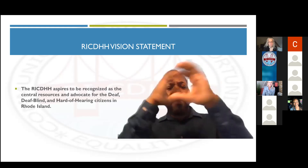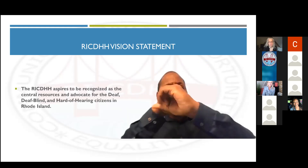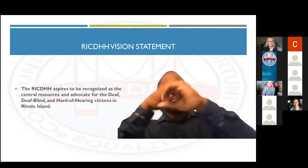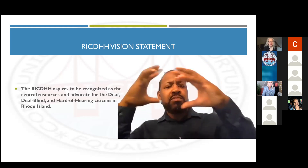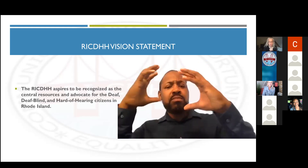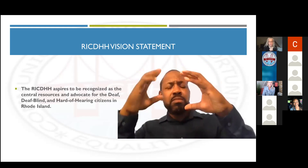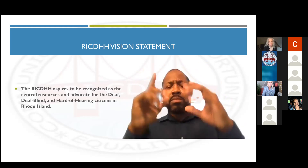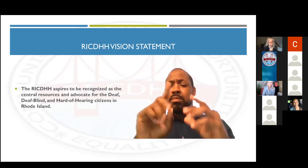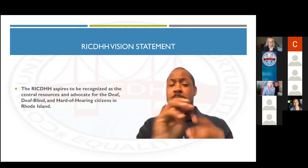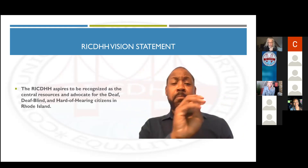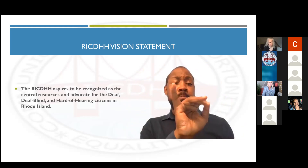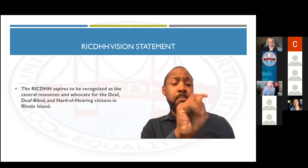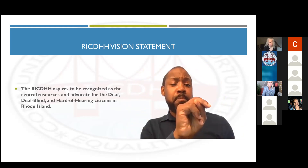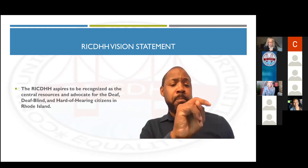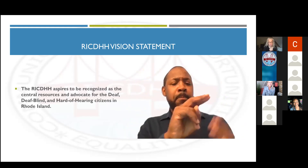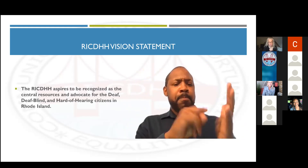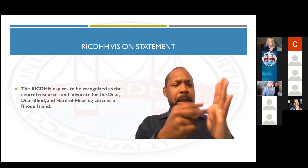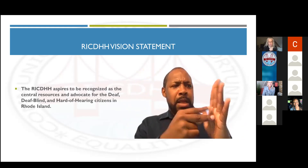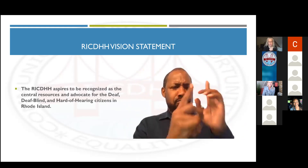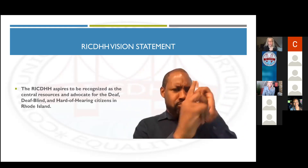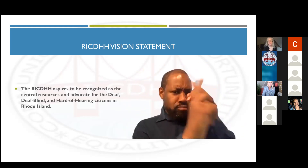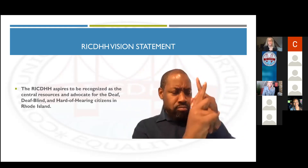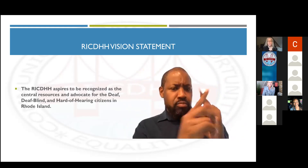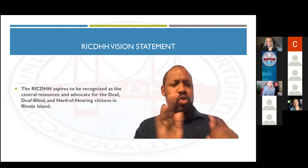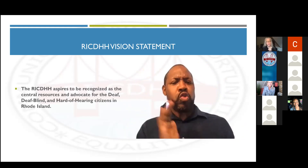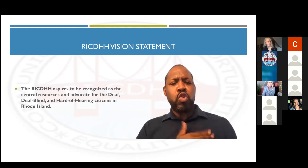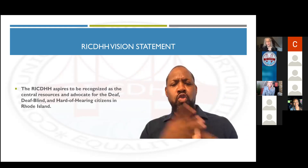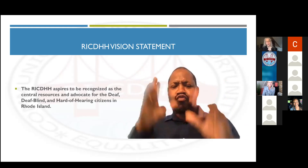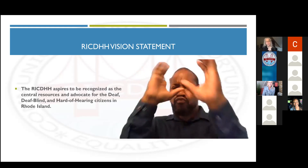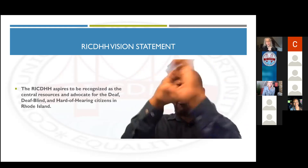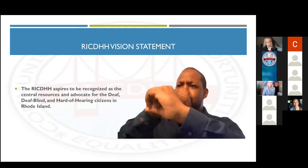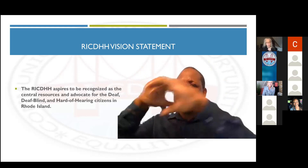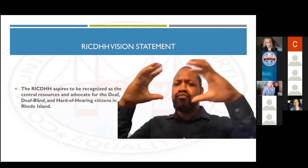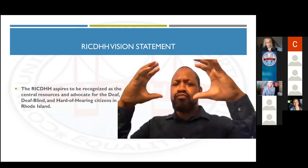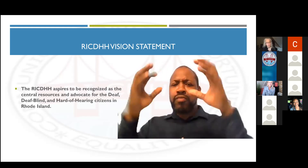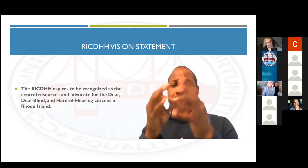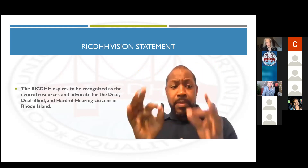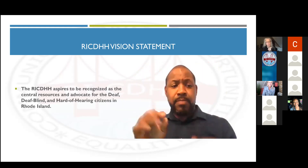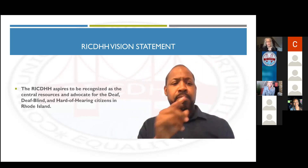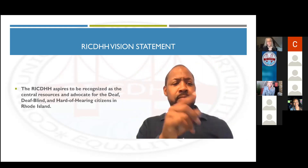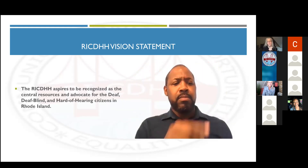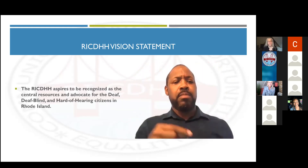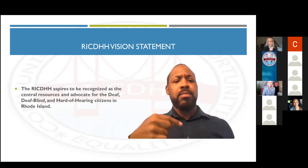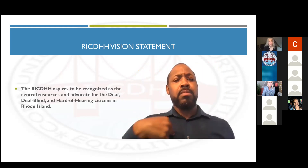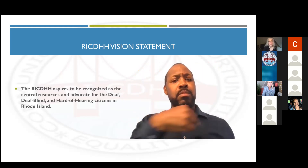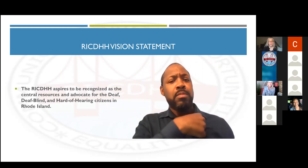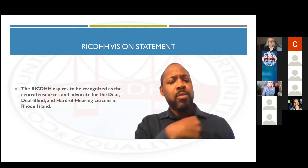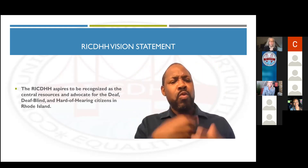This is our vision statement. So mission are goals and vision informs